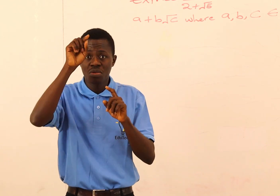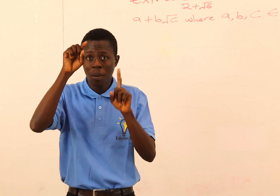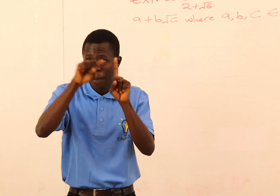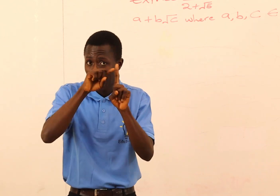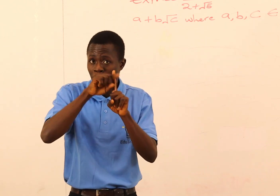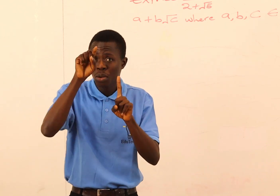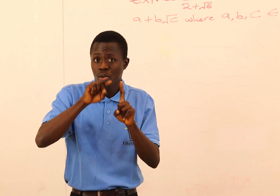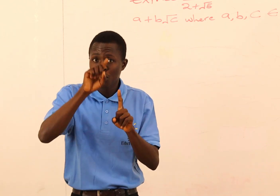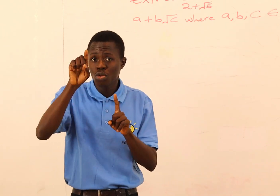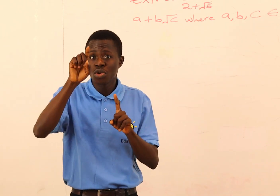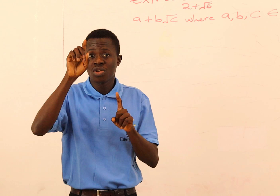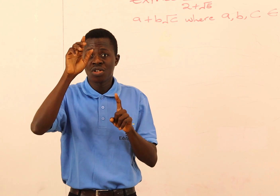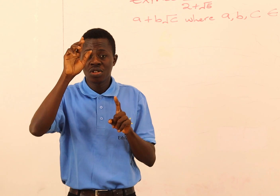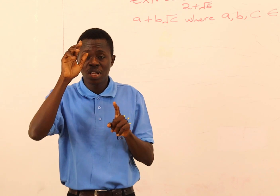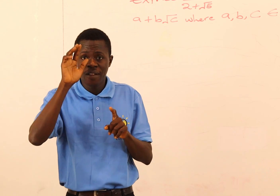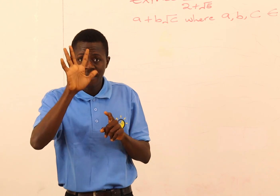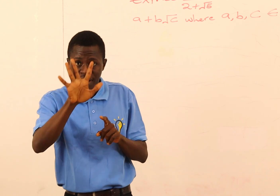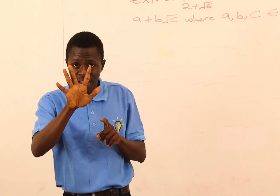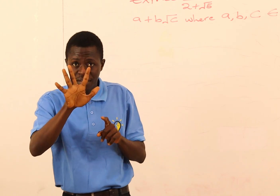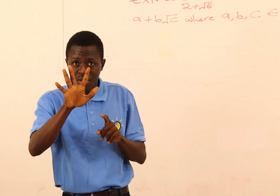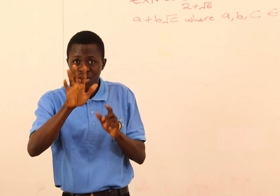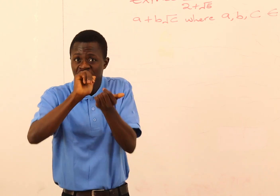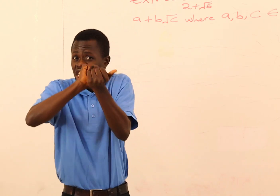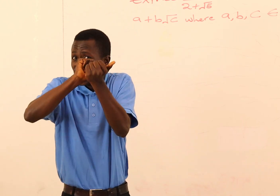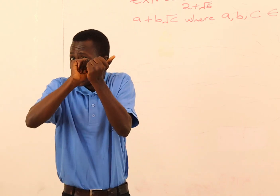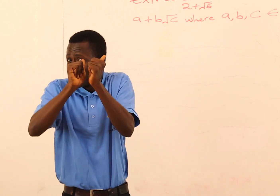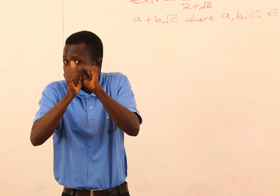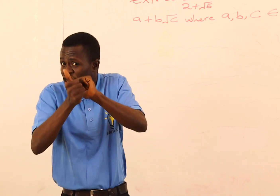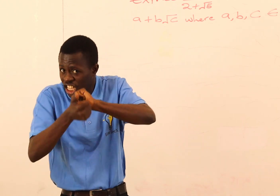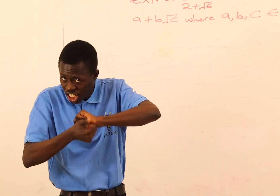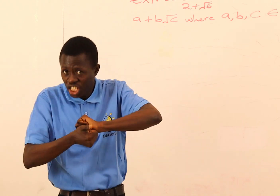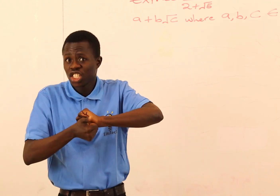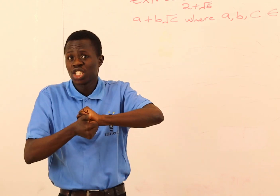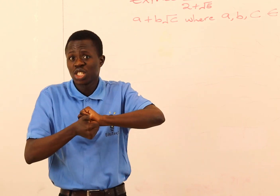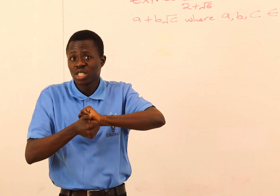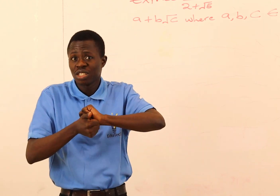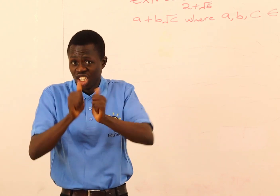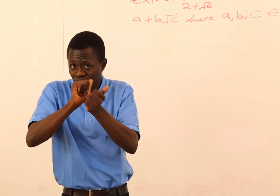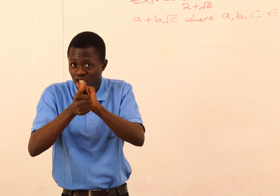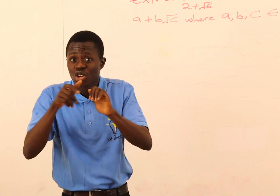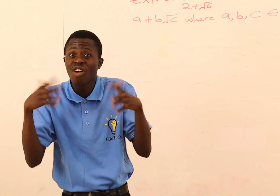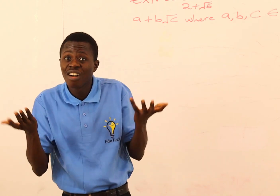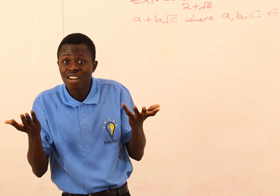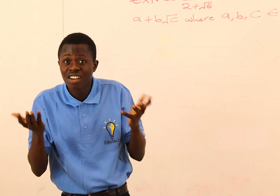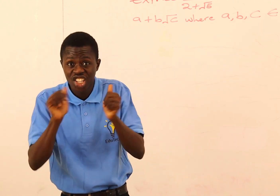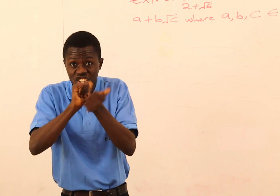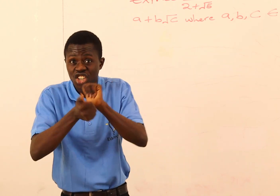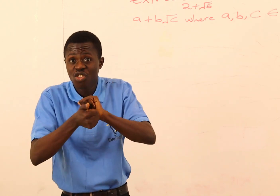are rationalizing a denominator that has two separate expressions. So what do we normally do? We